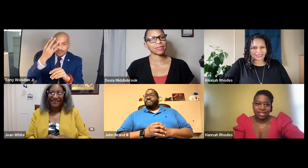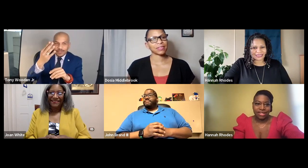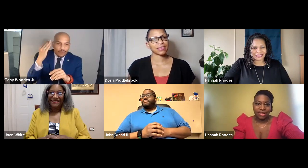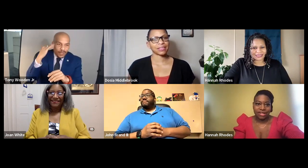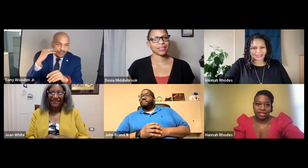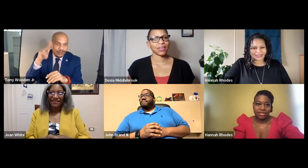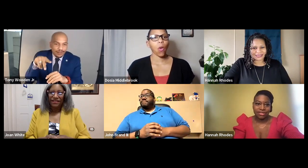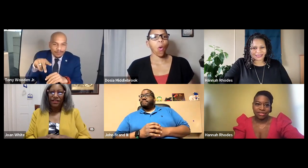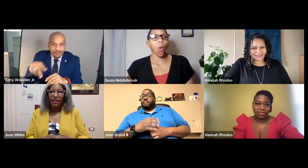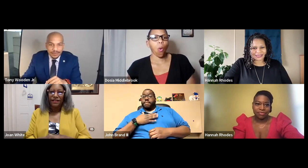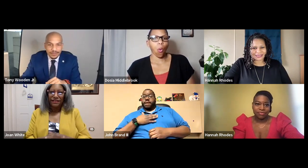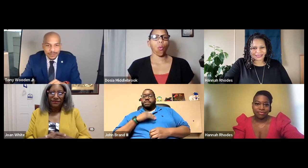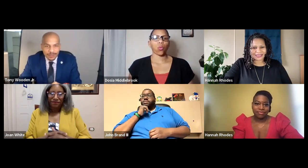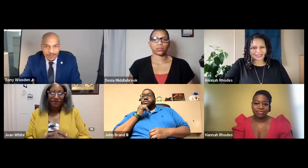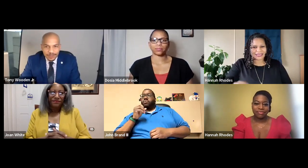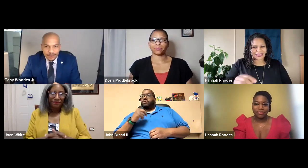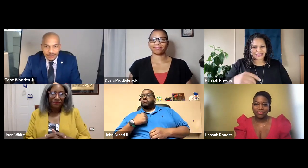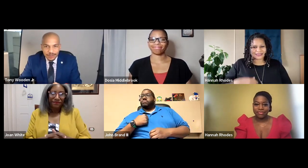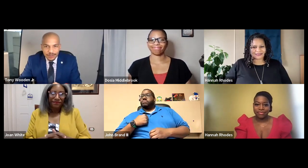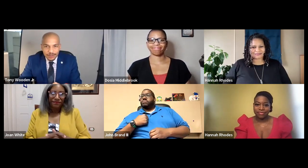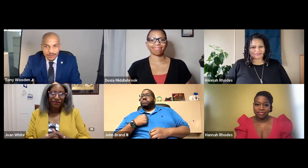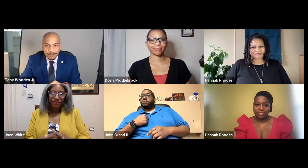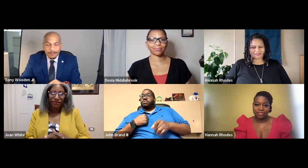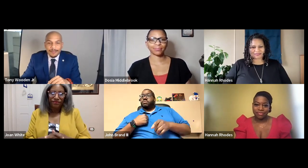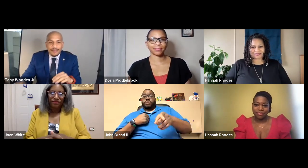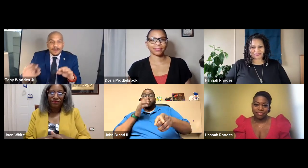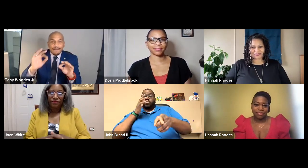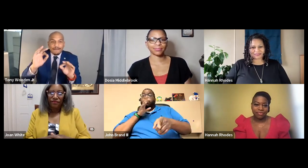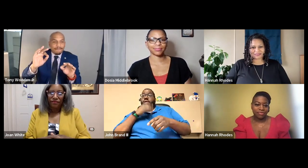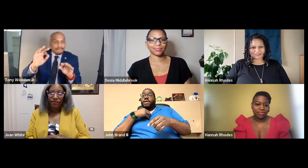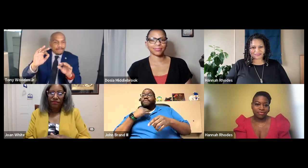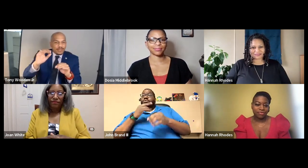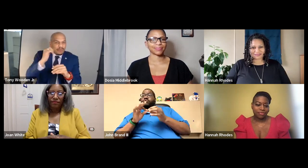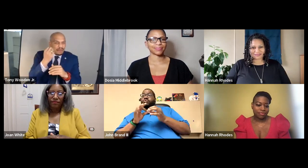So Cookie, just a heads up, we are live, just so you know.